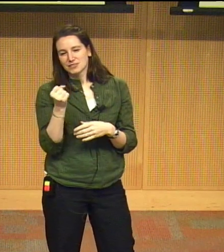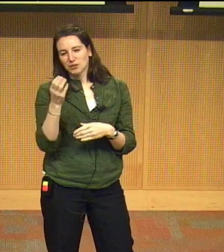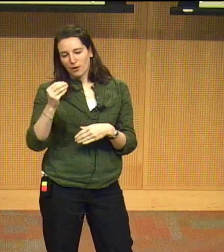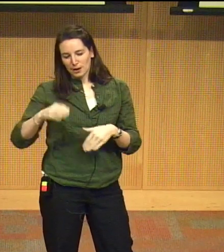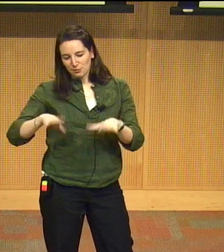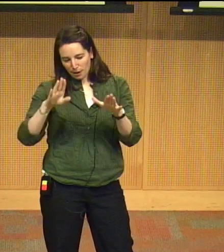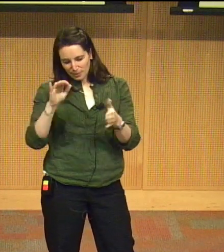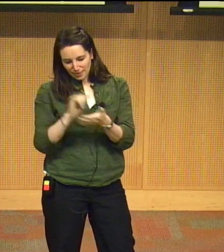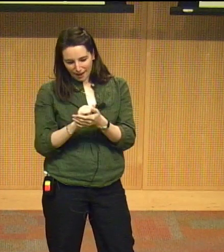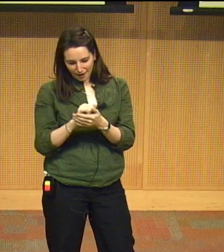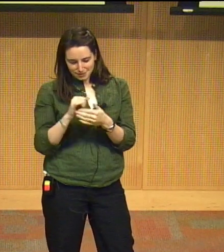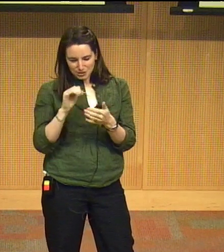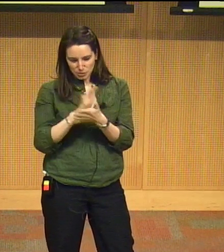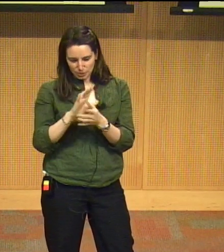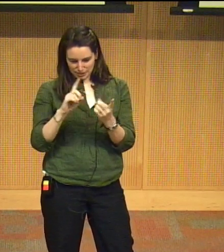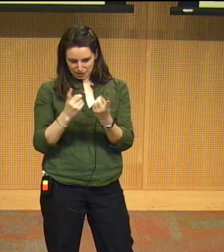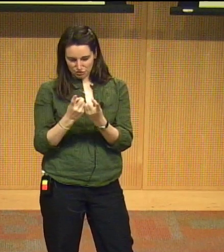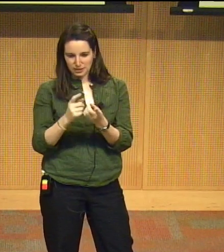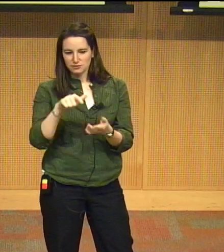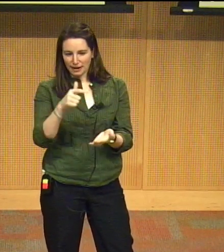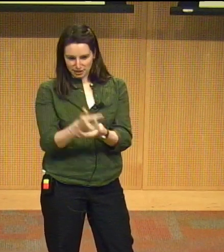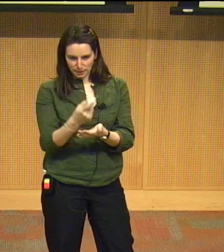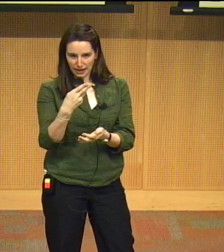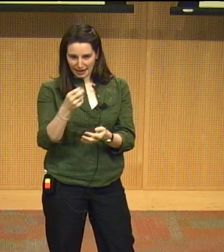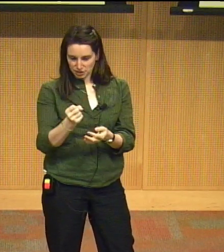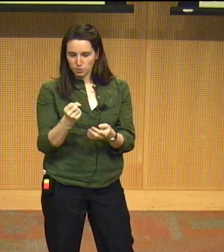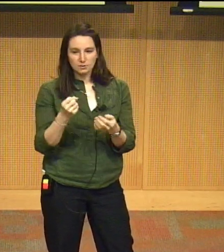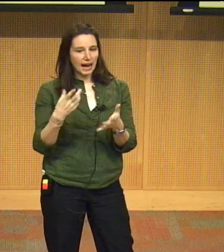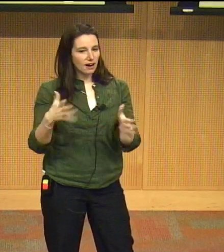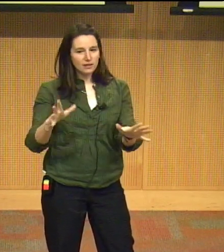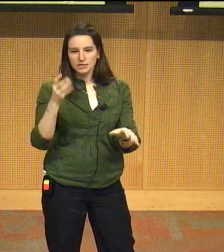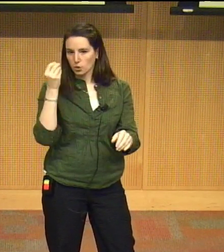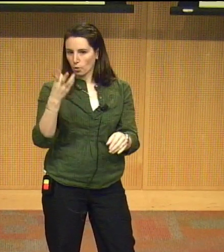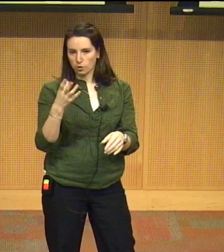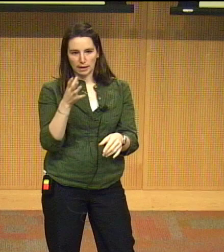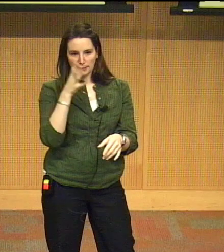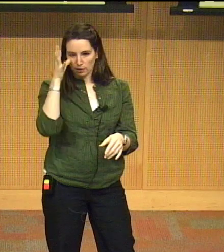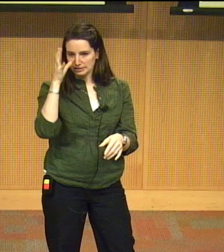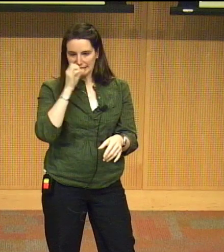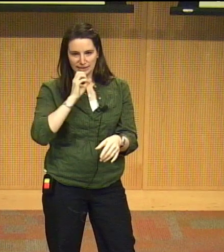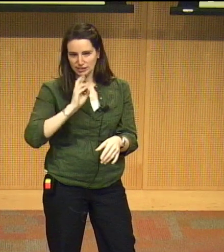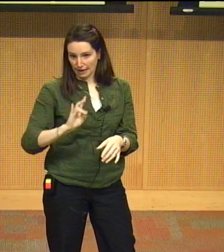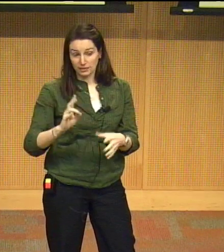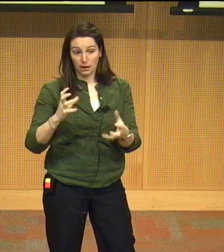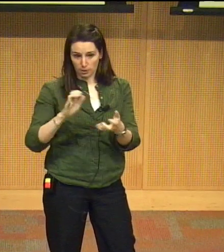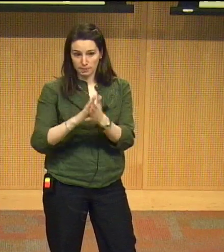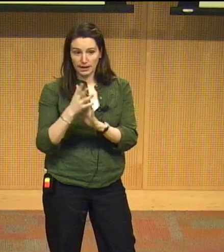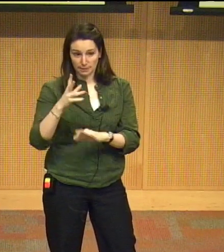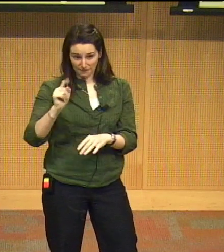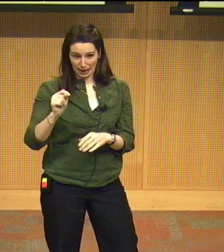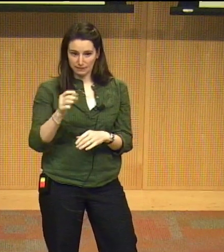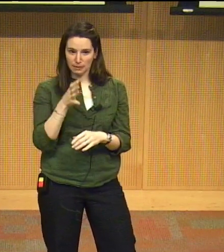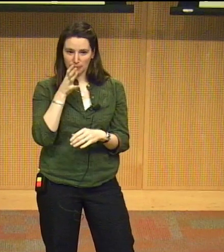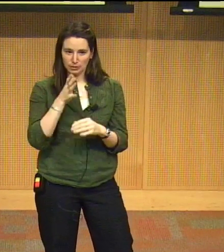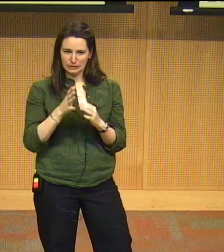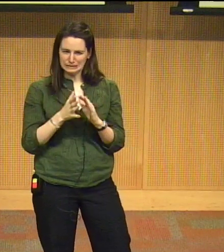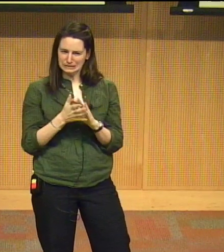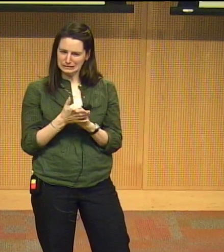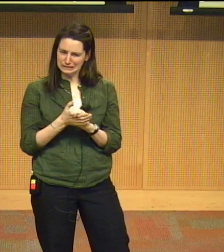so I grew up in that school district, graduated high school. I already told my parents at age 7 I wanted to become a vet. And my mother